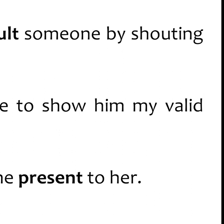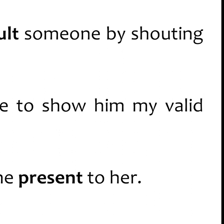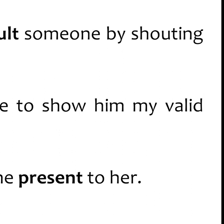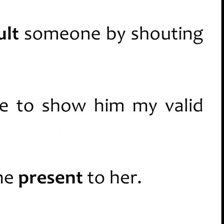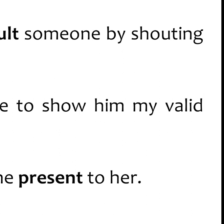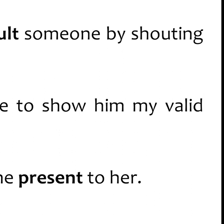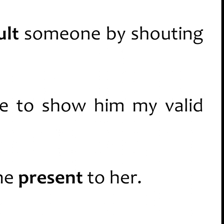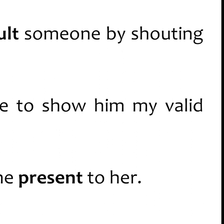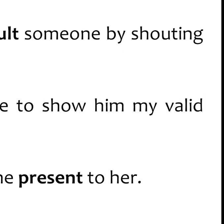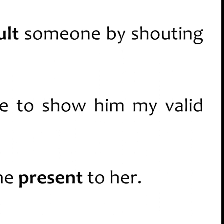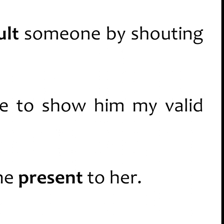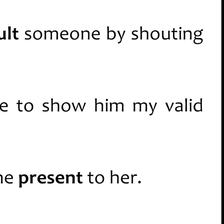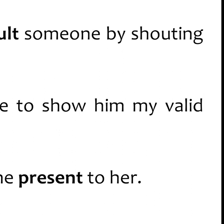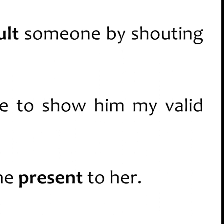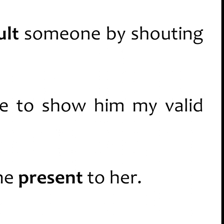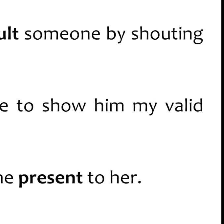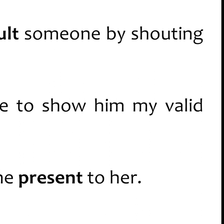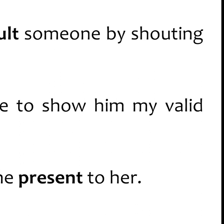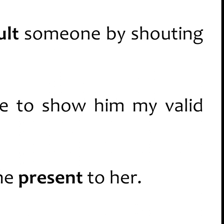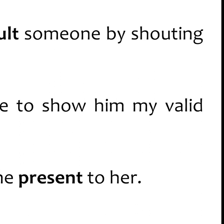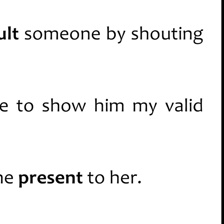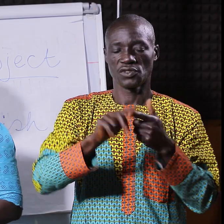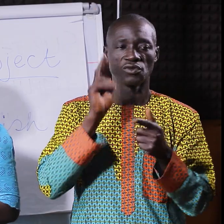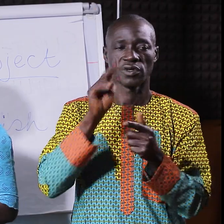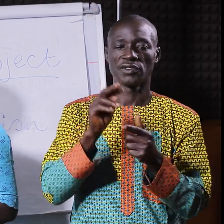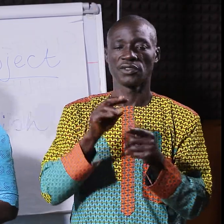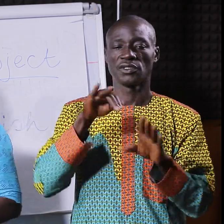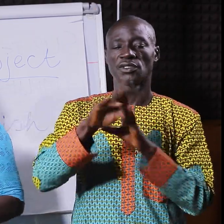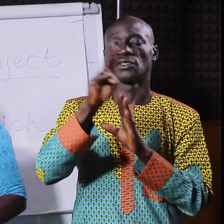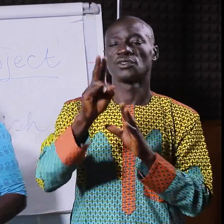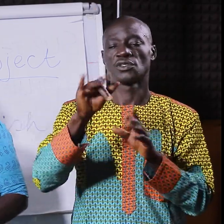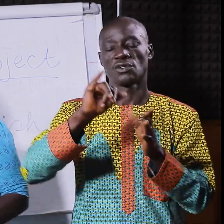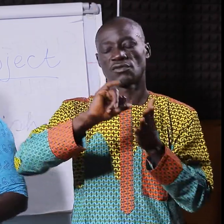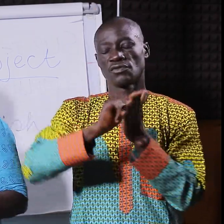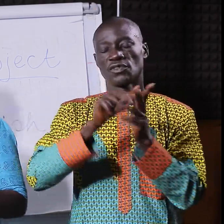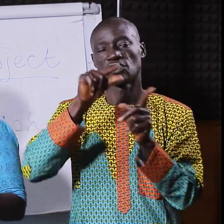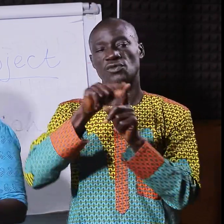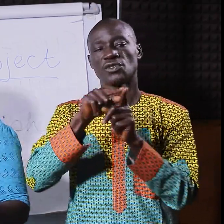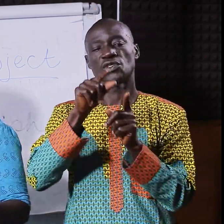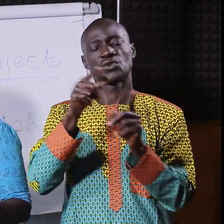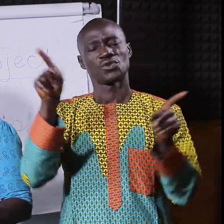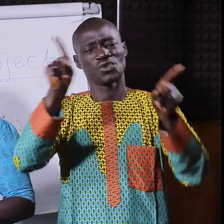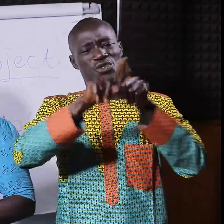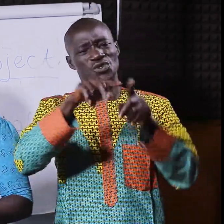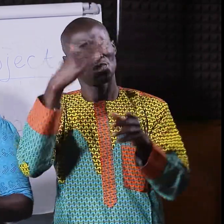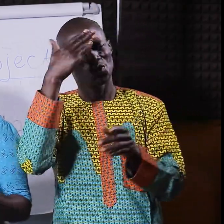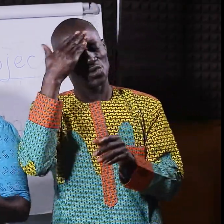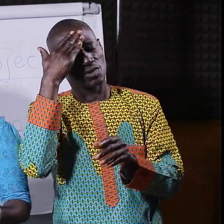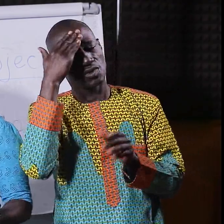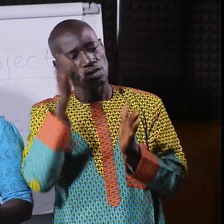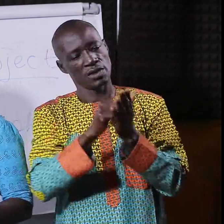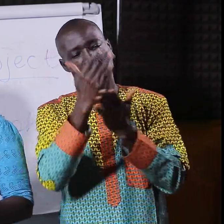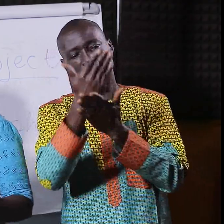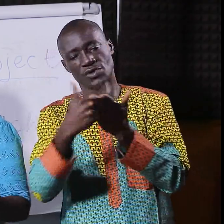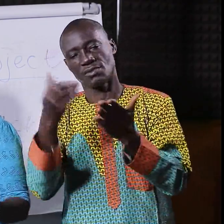her. Present the present to her. In the usage of these words, you would also realize that some